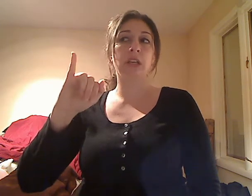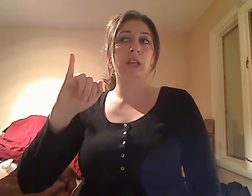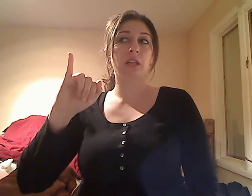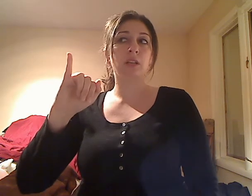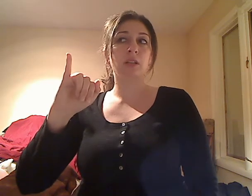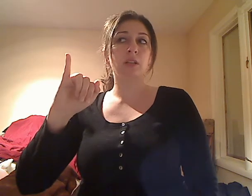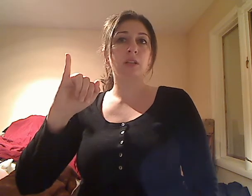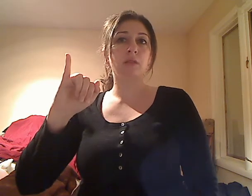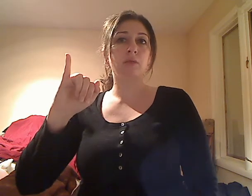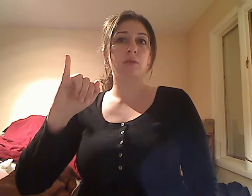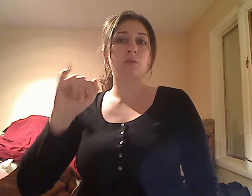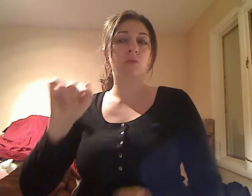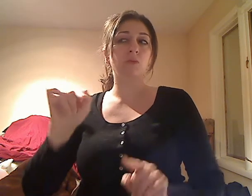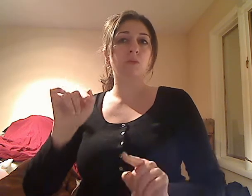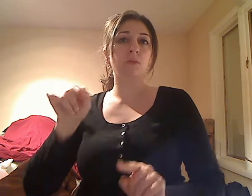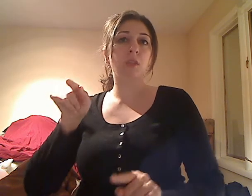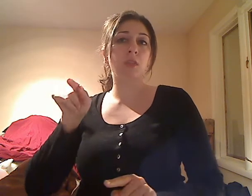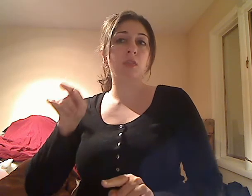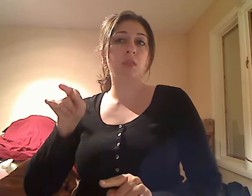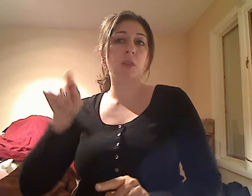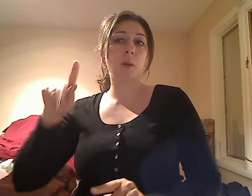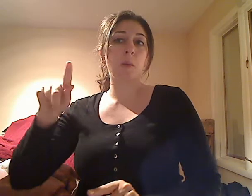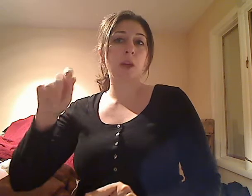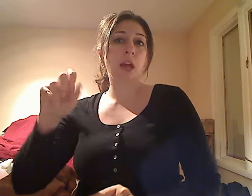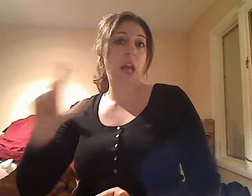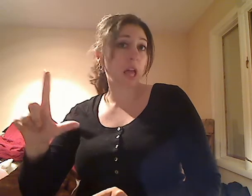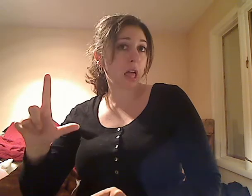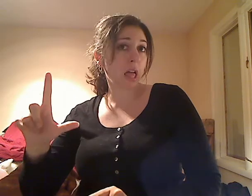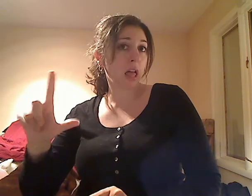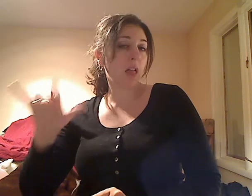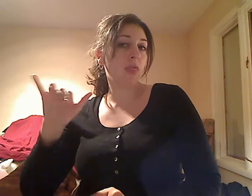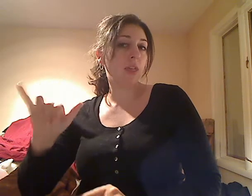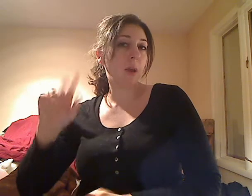P-A-L, and? What's the other one? I-C.